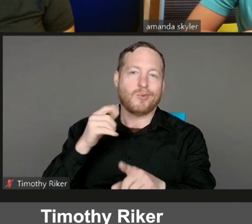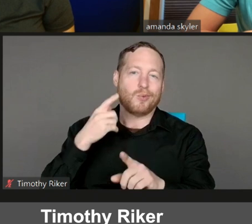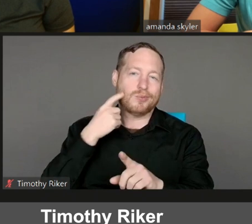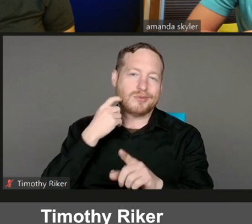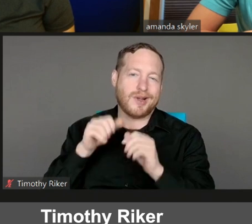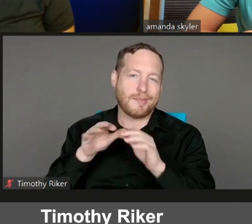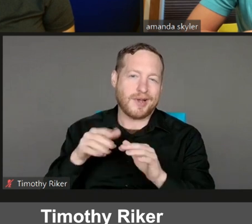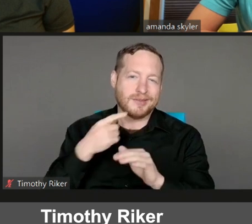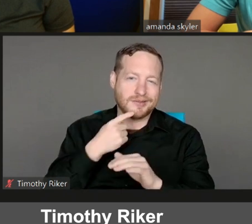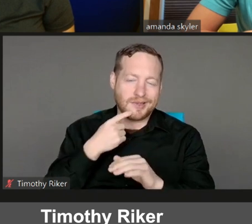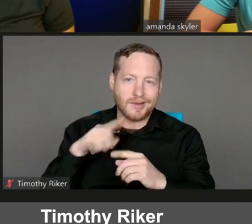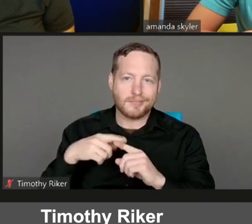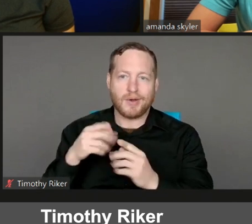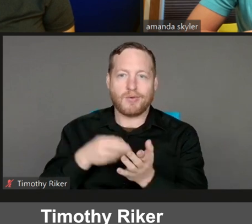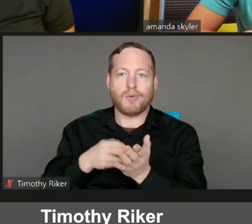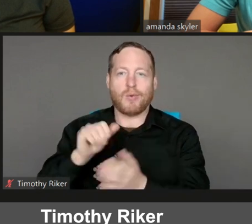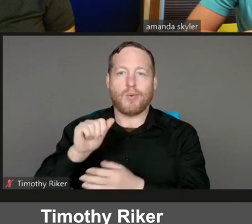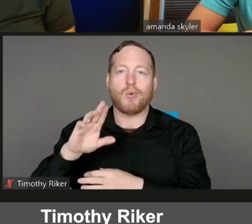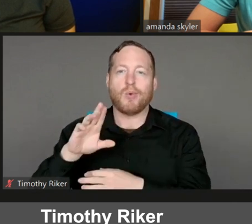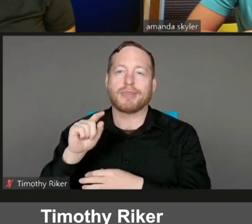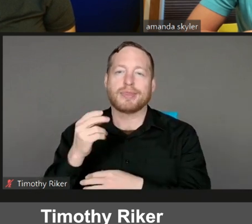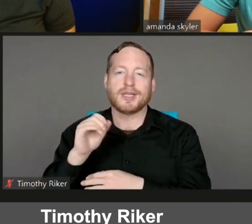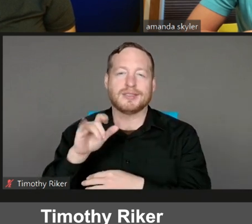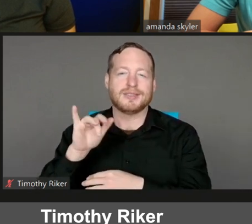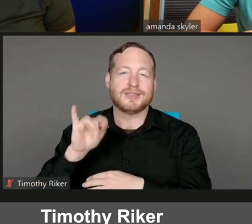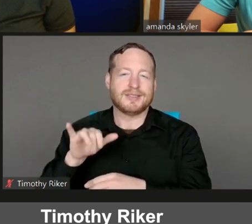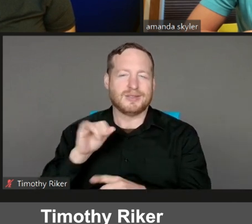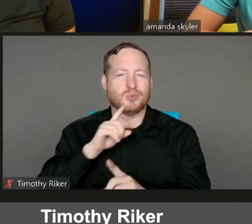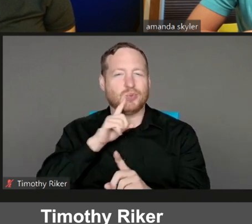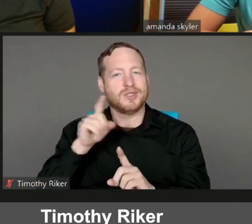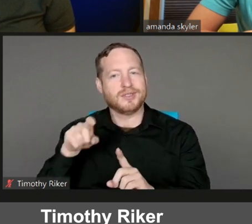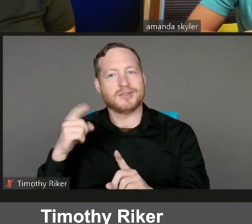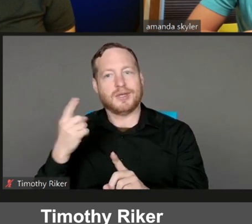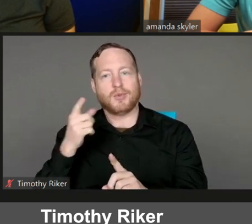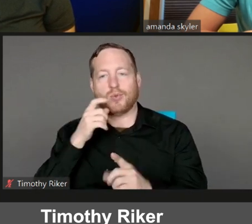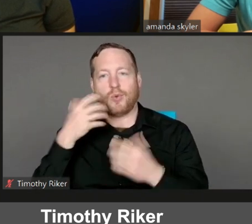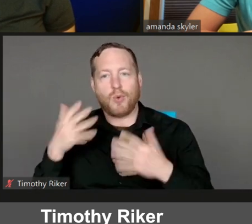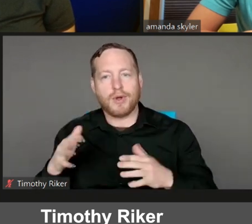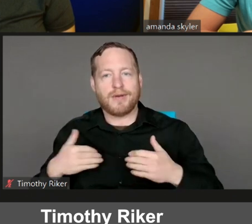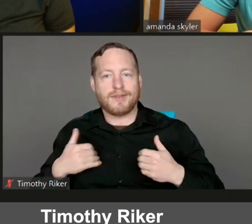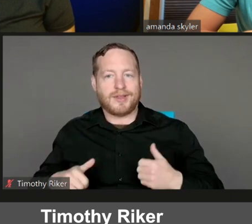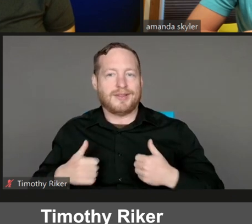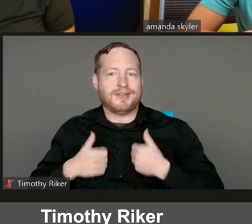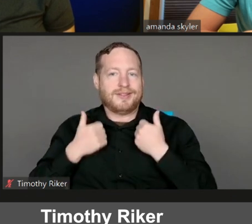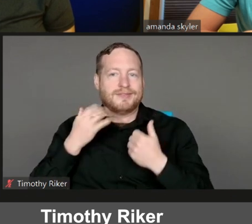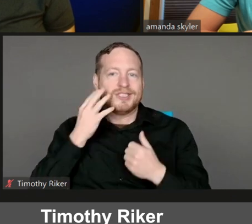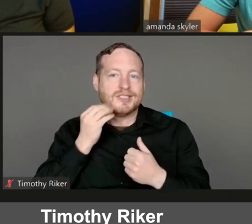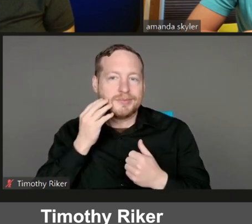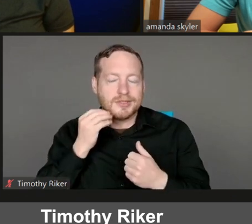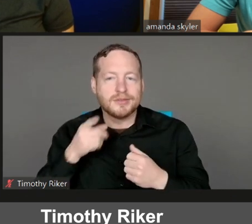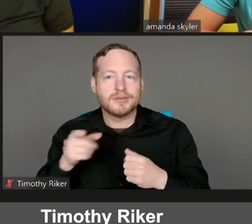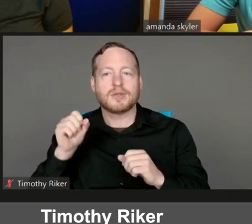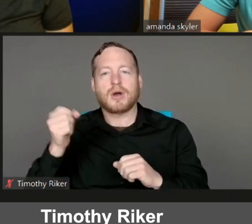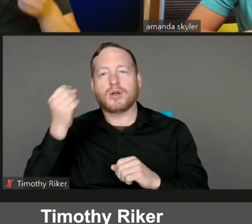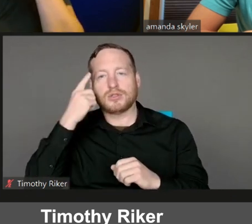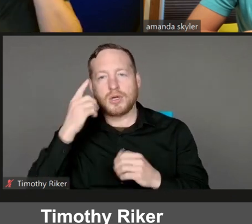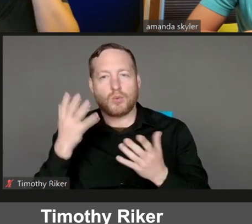and like Amanda said that authenticity is really